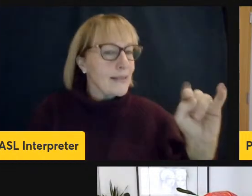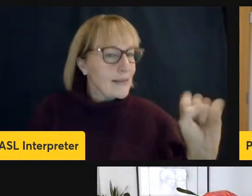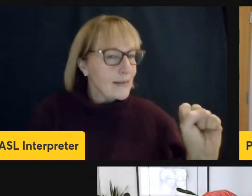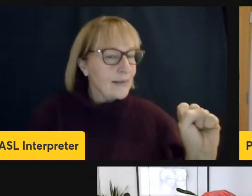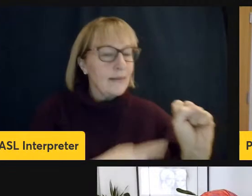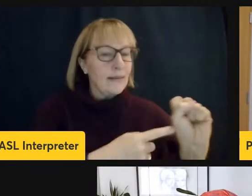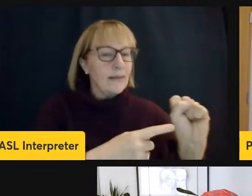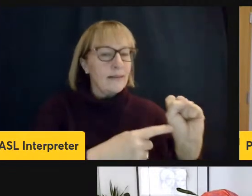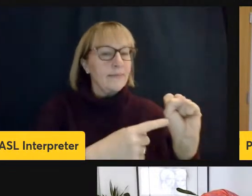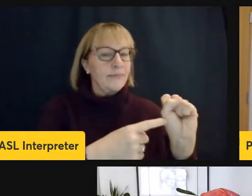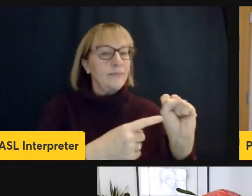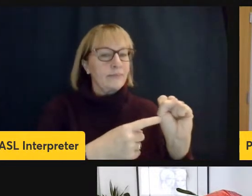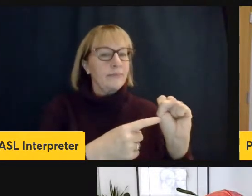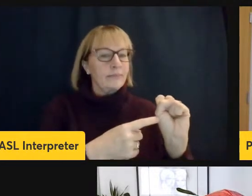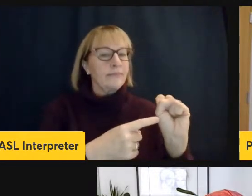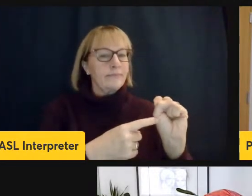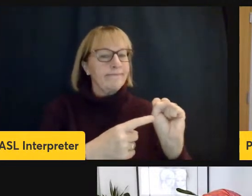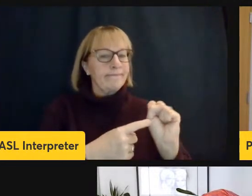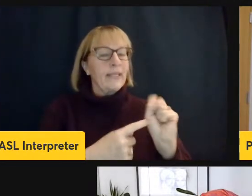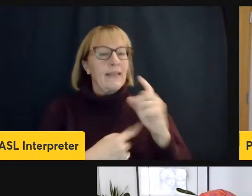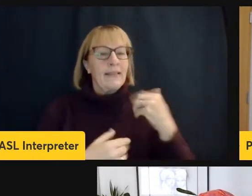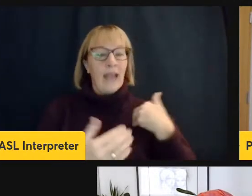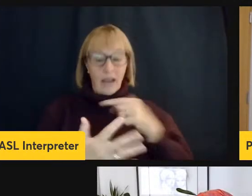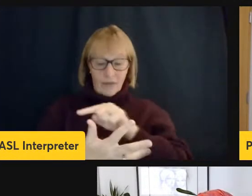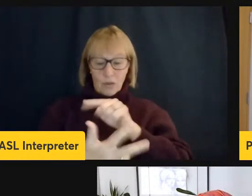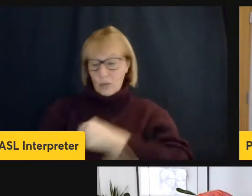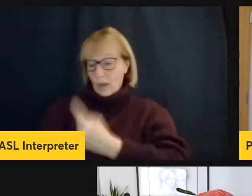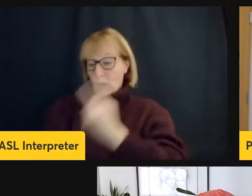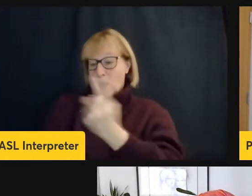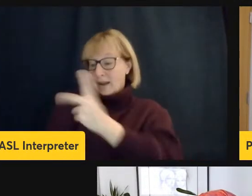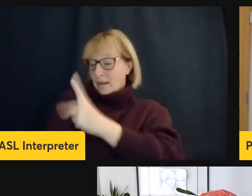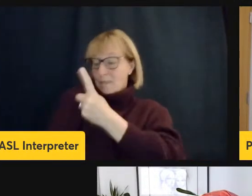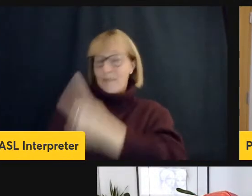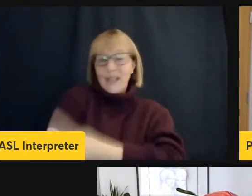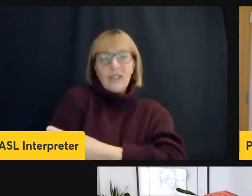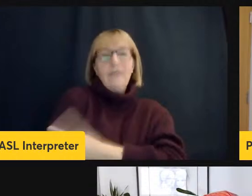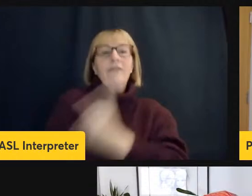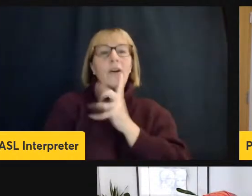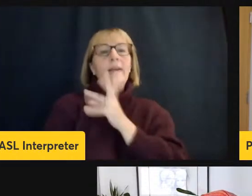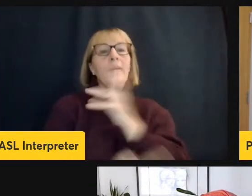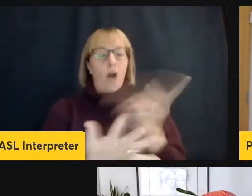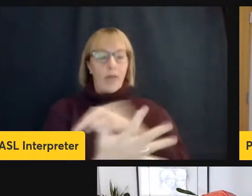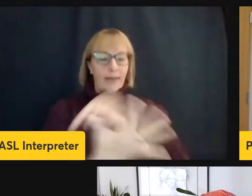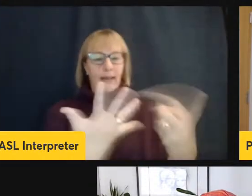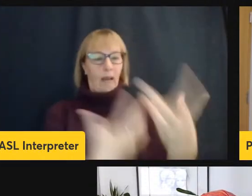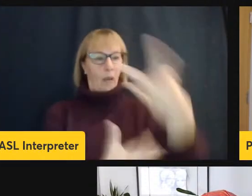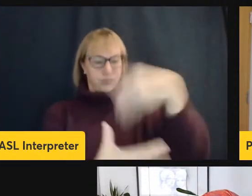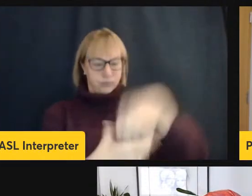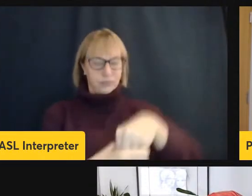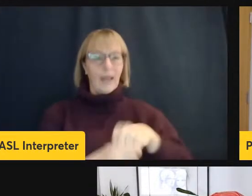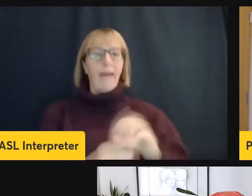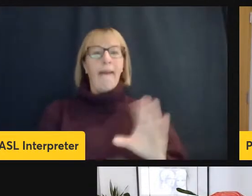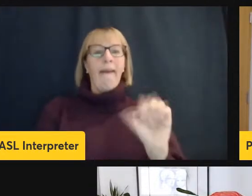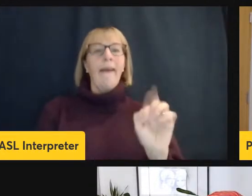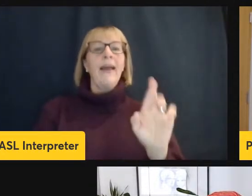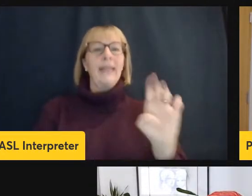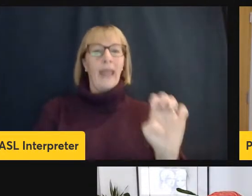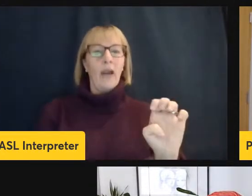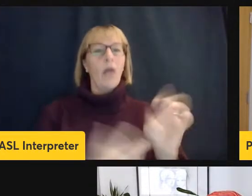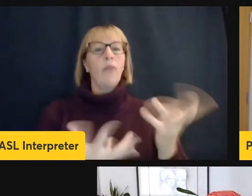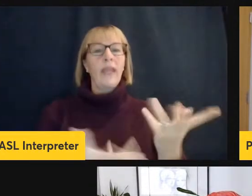have a patient have integrated care. And as we know, Ontario Health is really committed, as are many practitioners, to